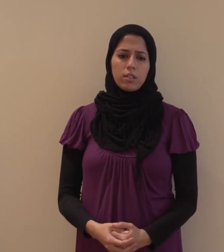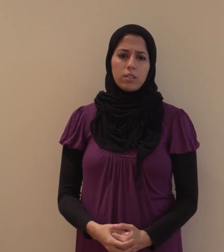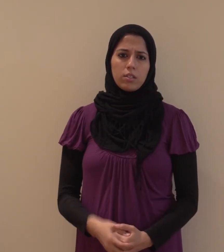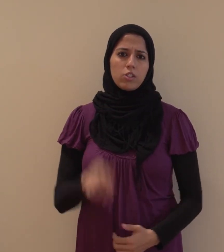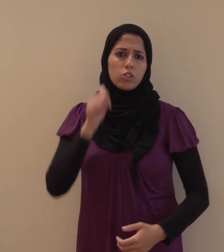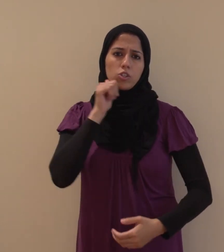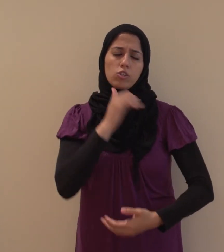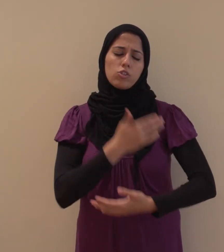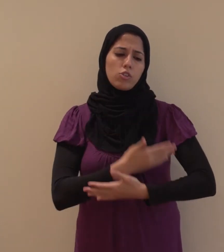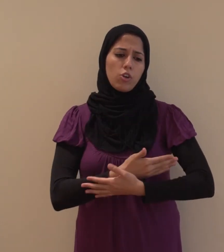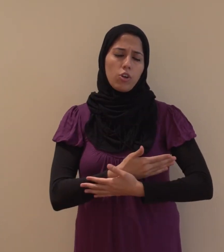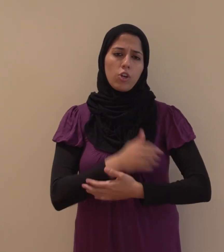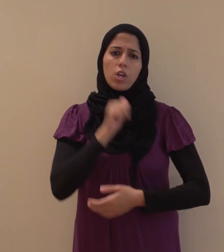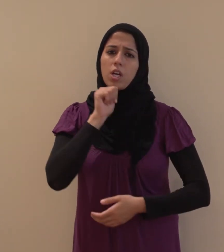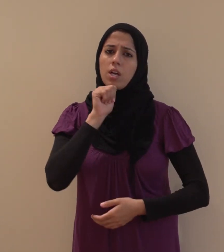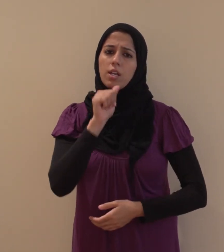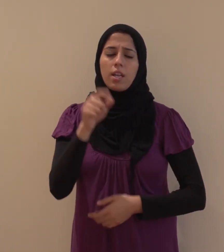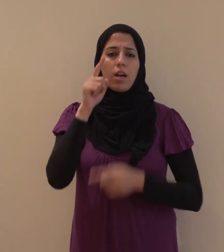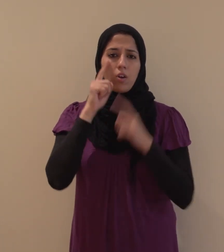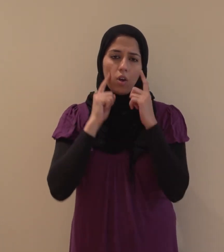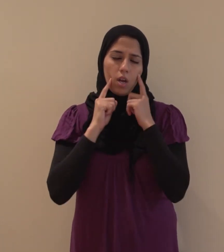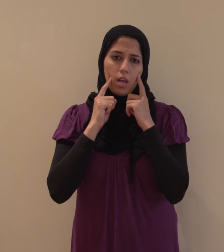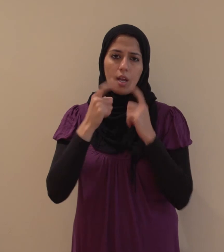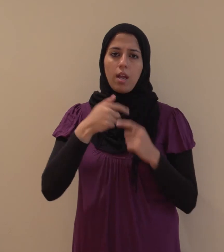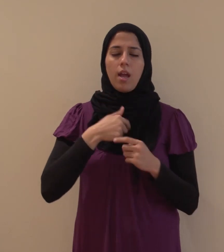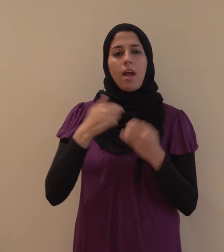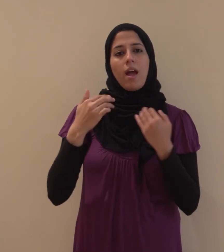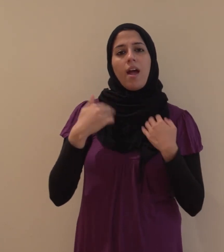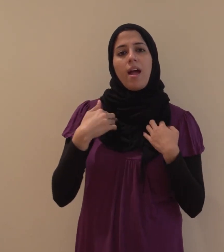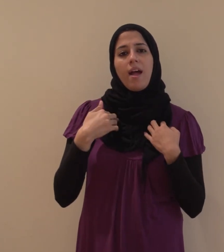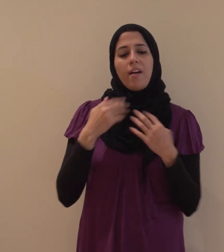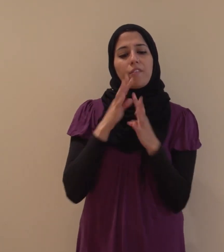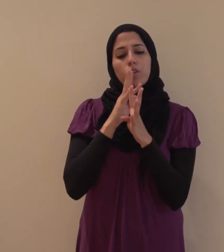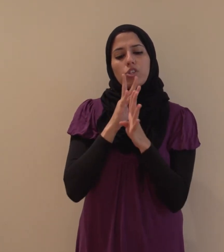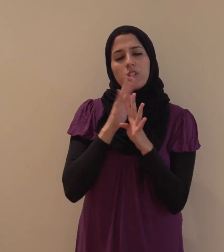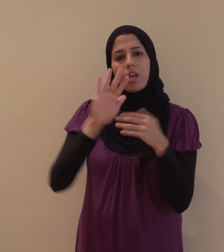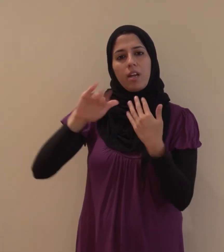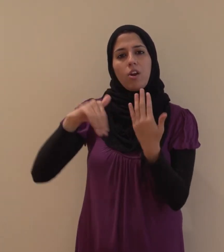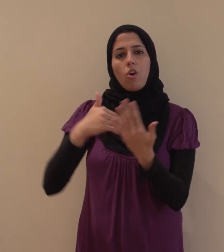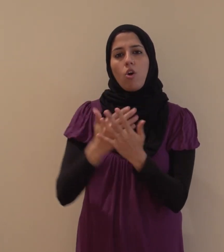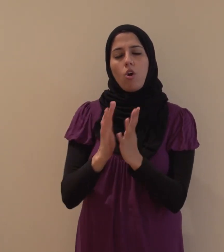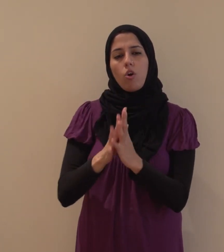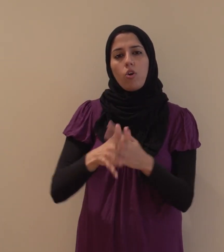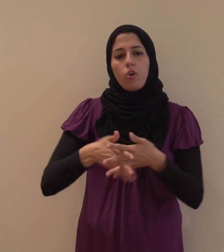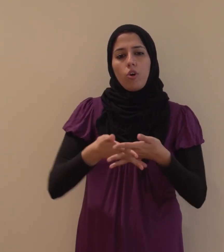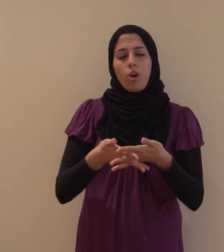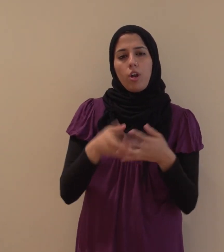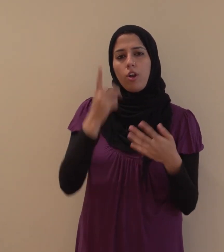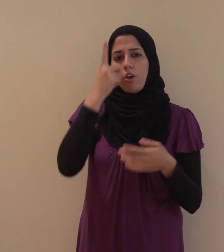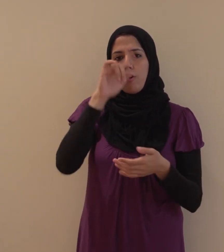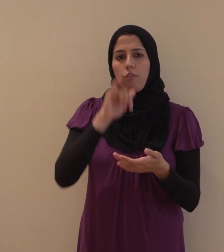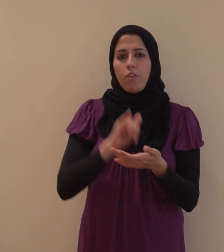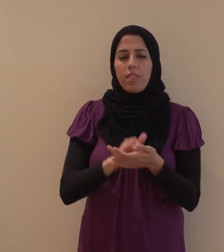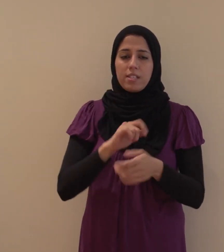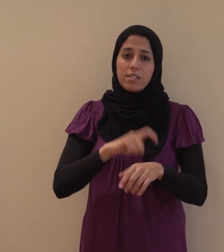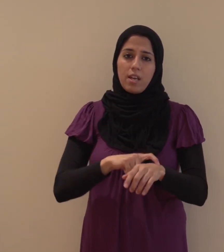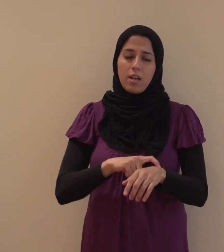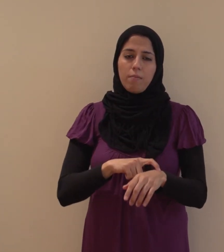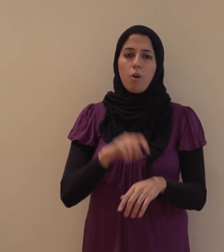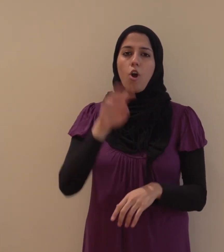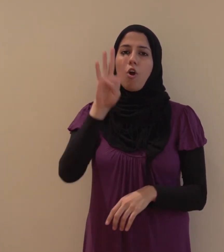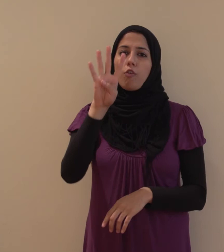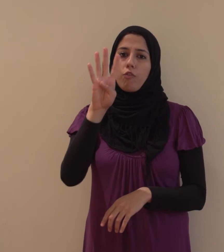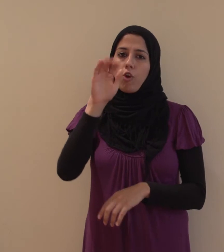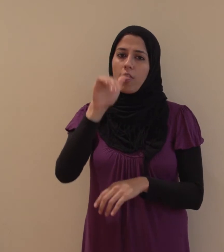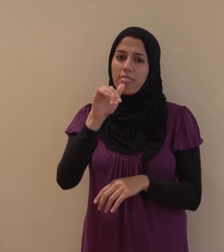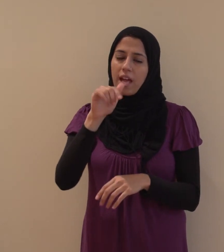cry, for I have recited the whole Quran in preparation for this very hour 4,000 times." So this